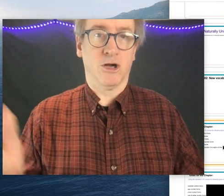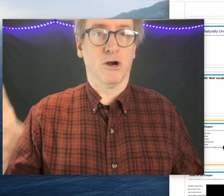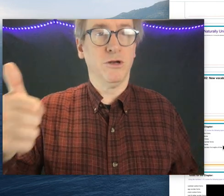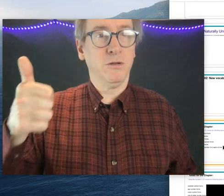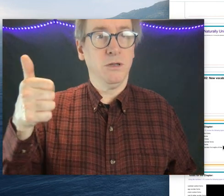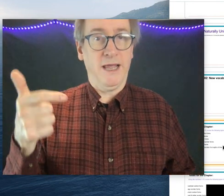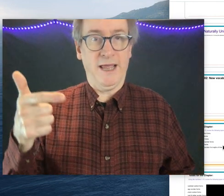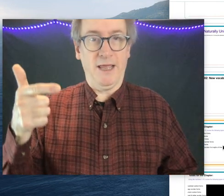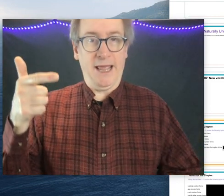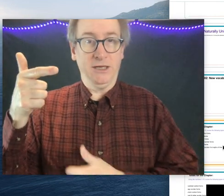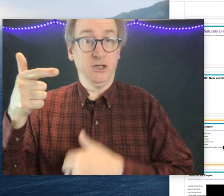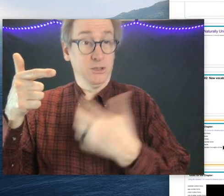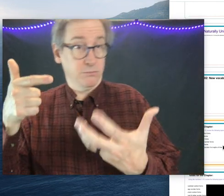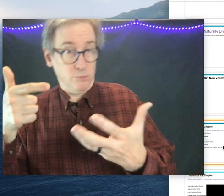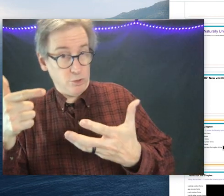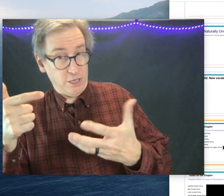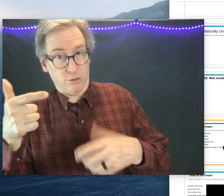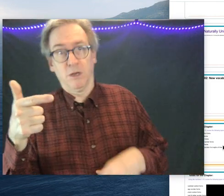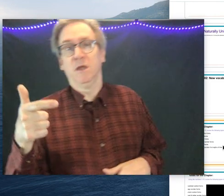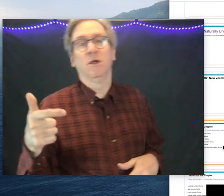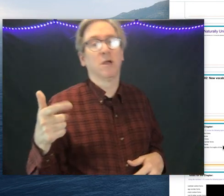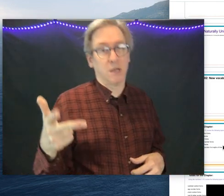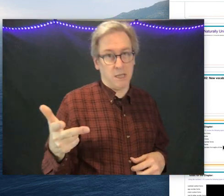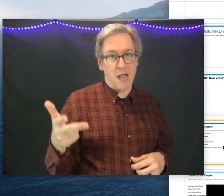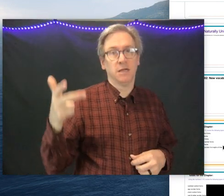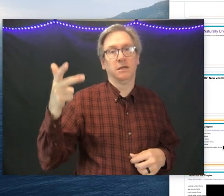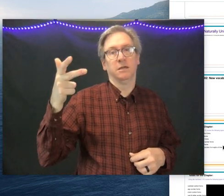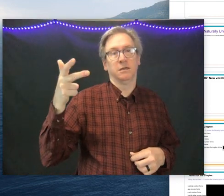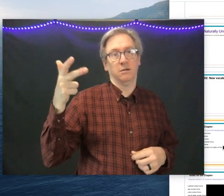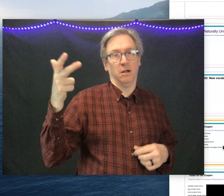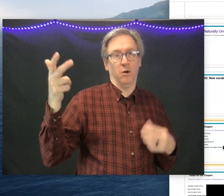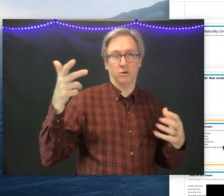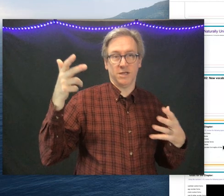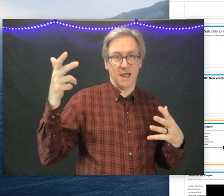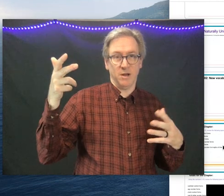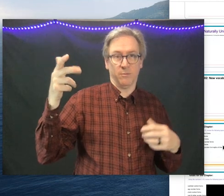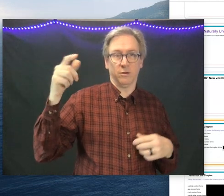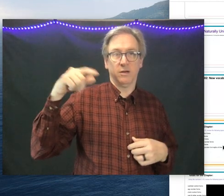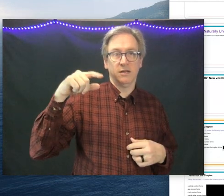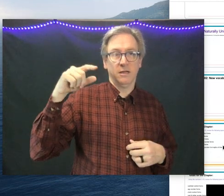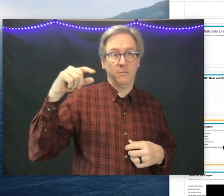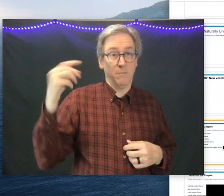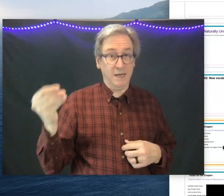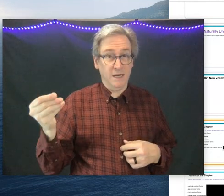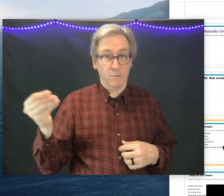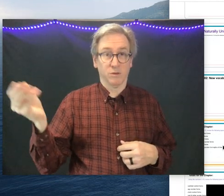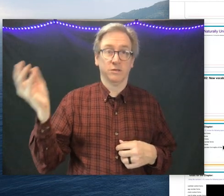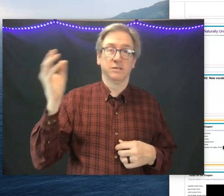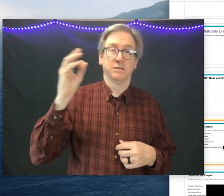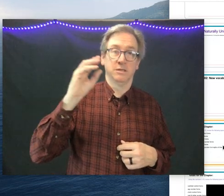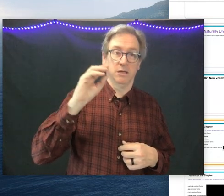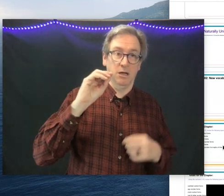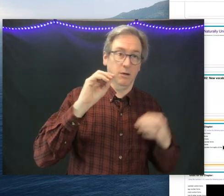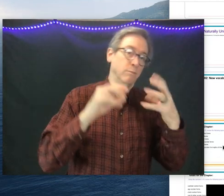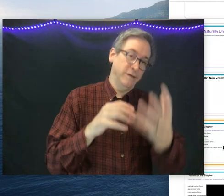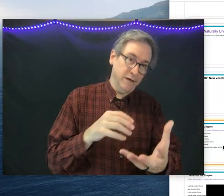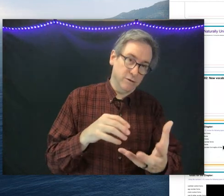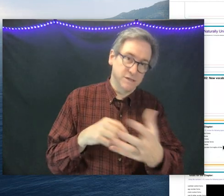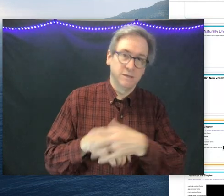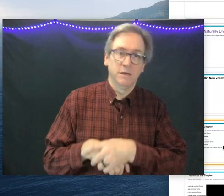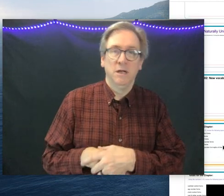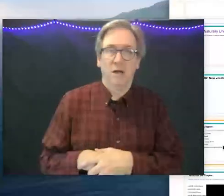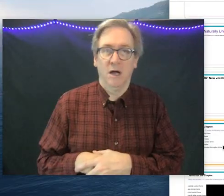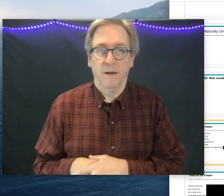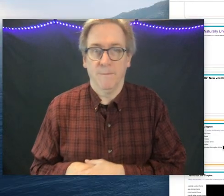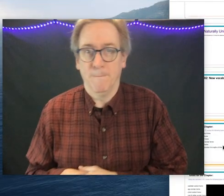Is it cardinal, age, year, clock, or time number, money numbers,